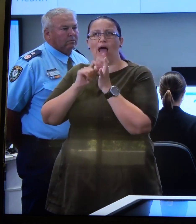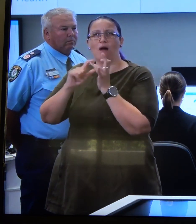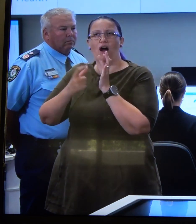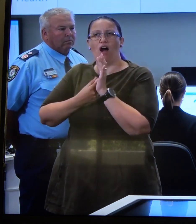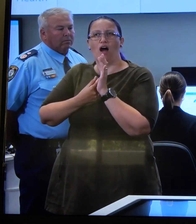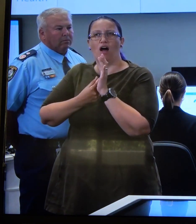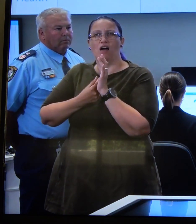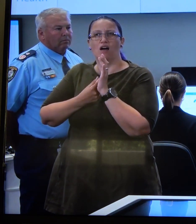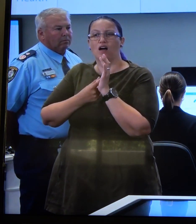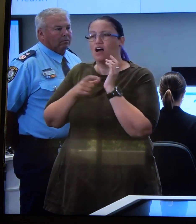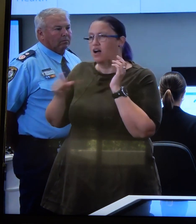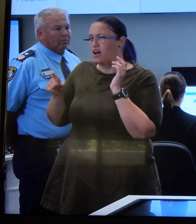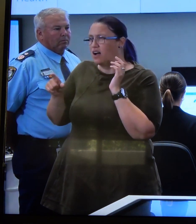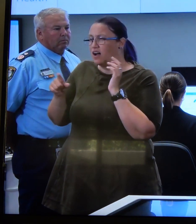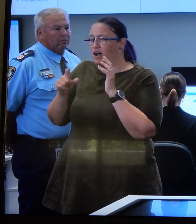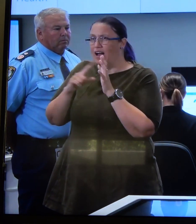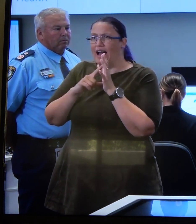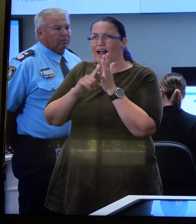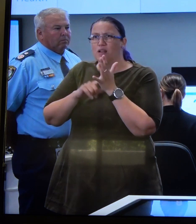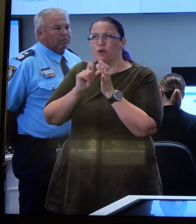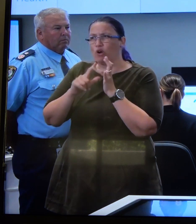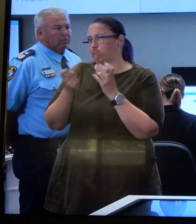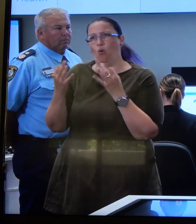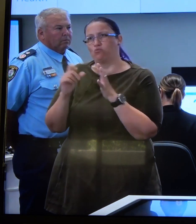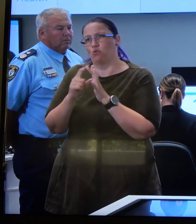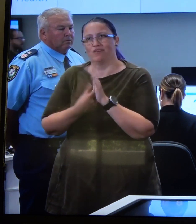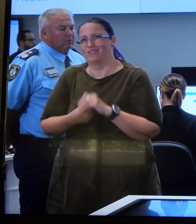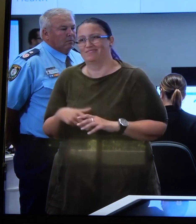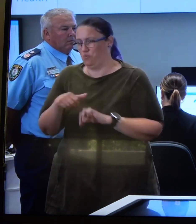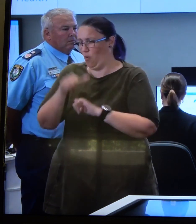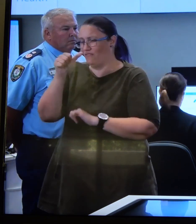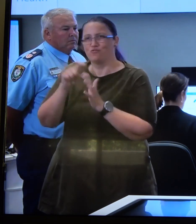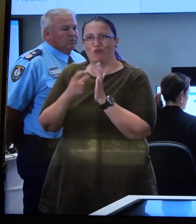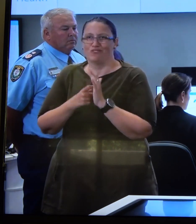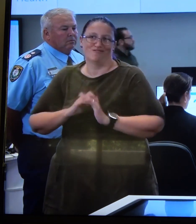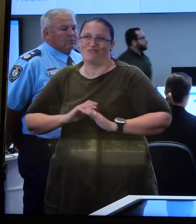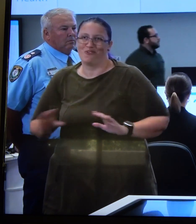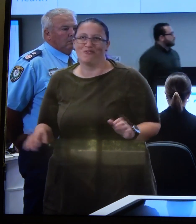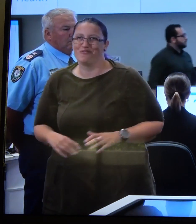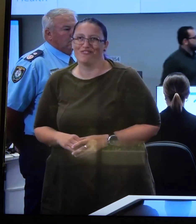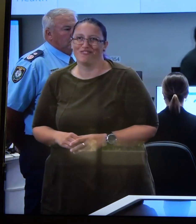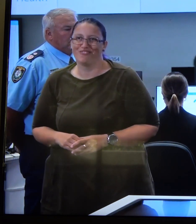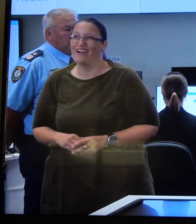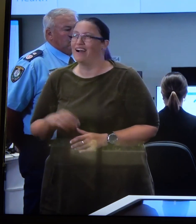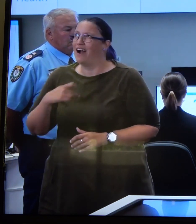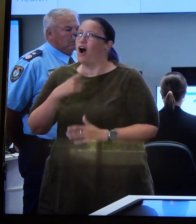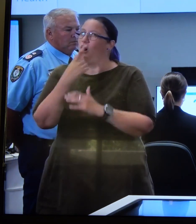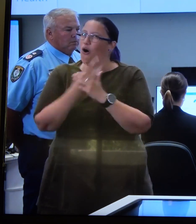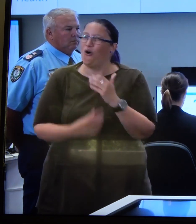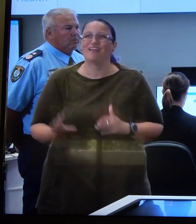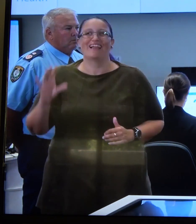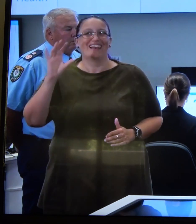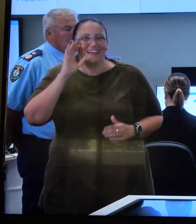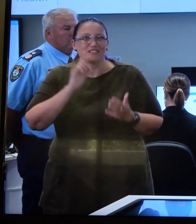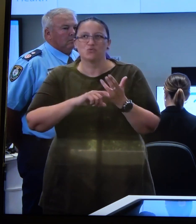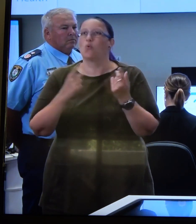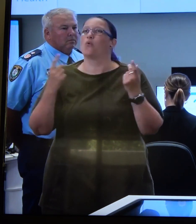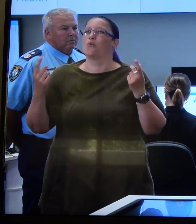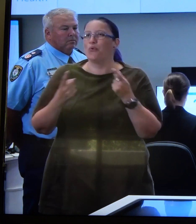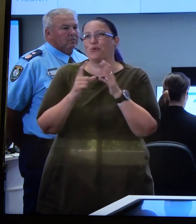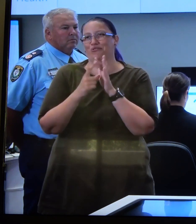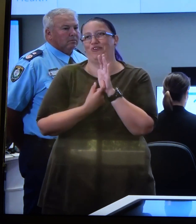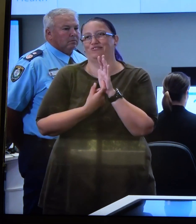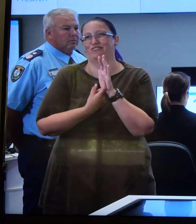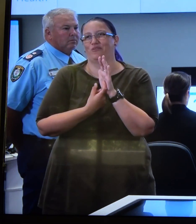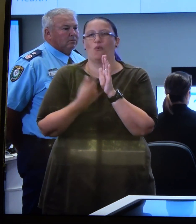Last time we looked, they didn't have medical qualifications. This is not a time where you make it up as you go. This is a time when we listen to the health experts, we take